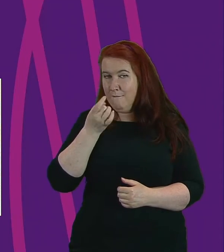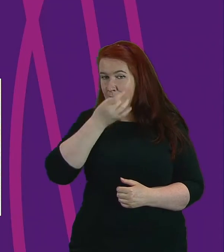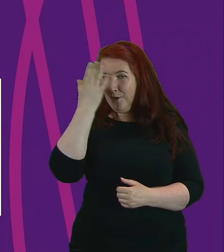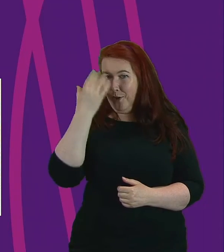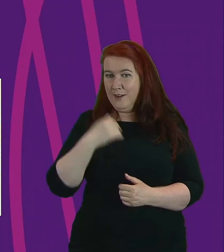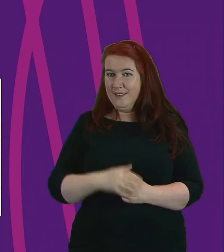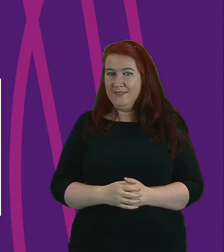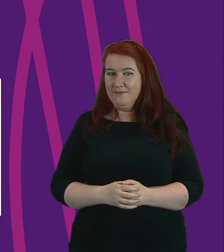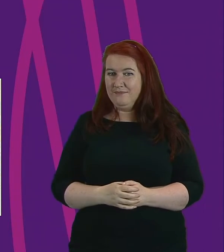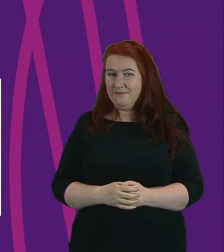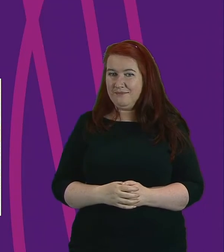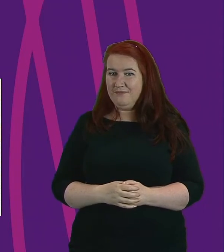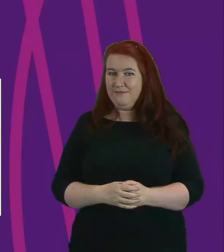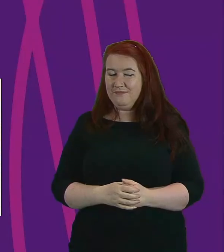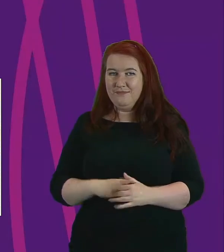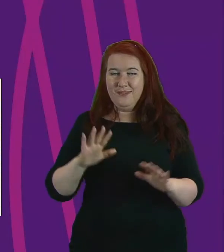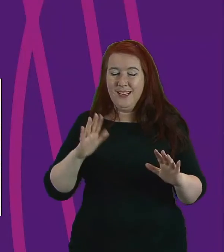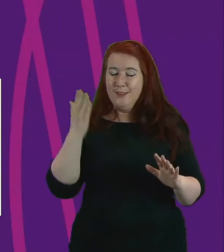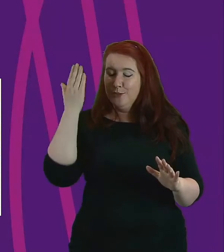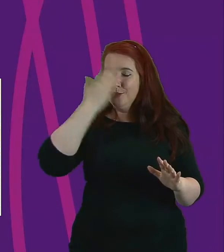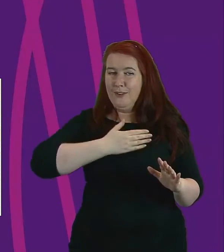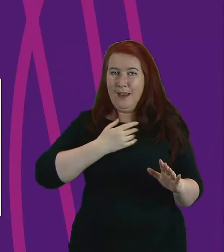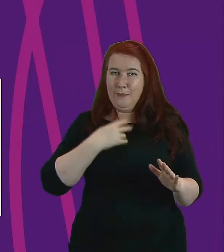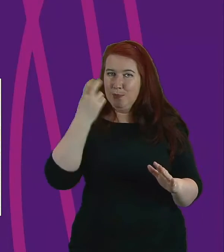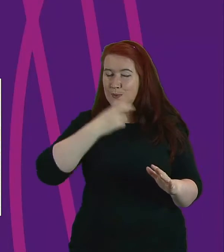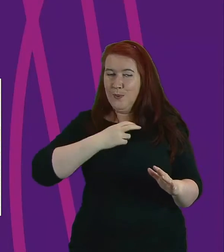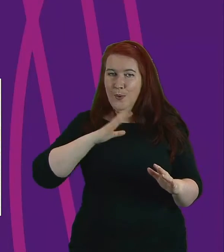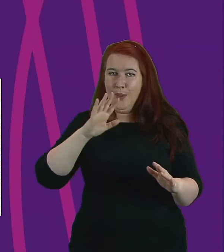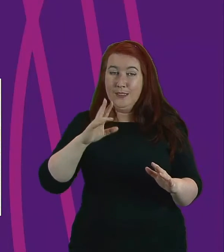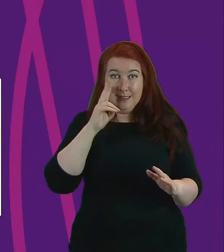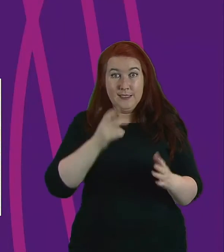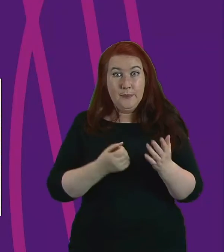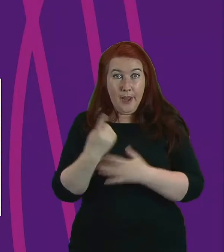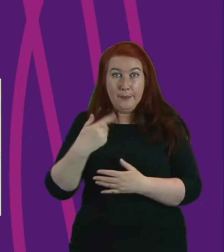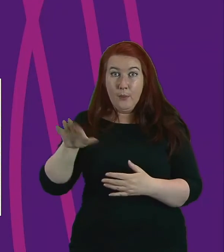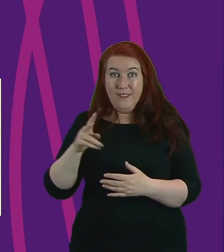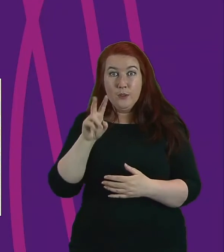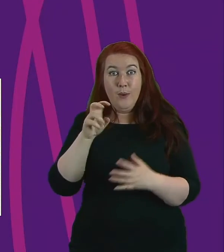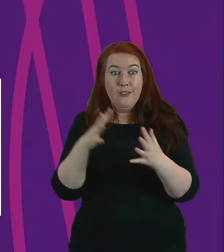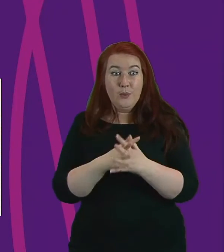It's a senior moment. I'm sorry, Mr. Whiteman. See what happens when you're away for 12